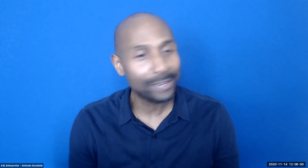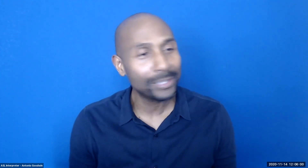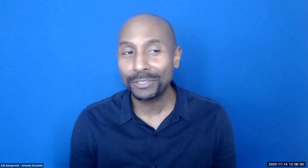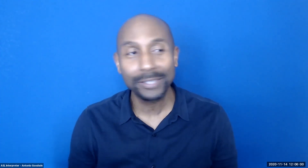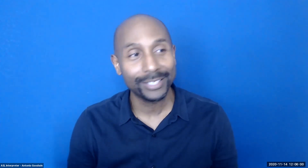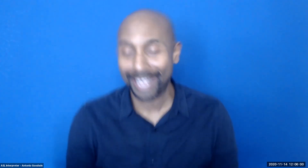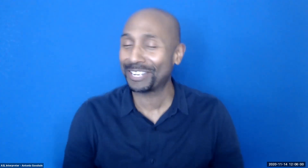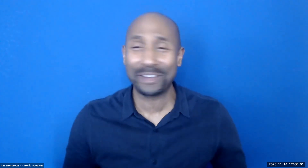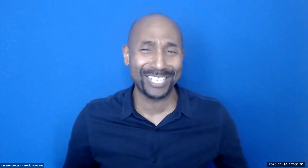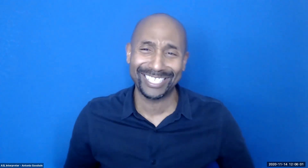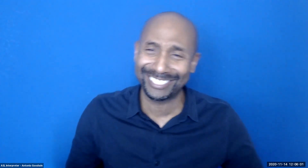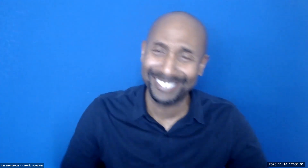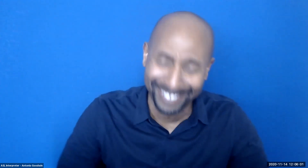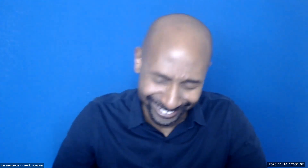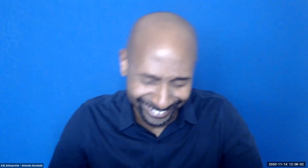do that. I don't enjoy it. I